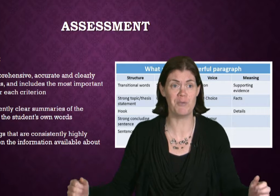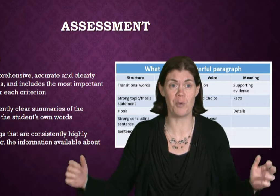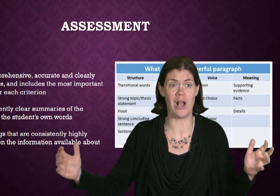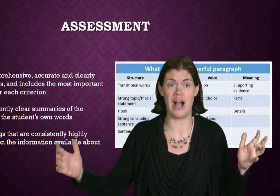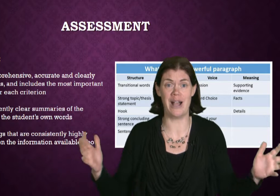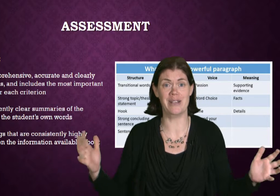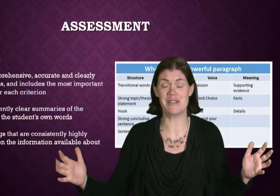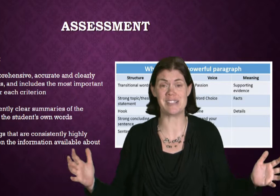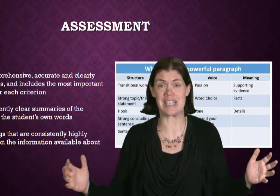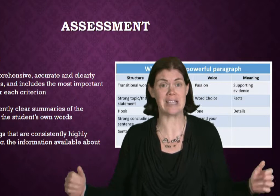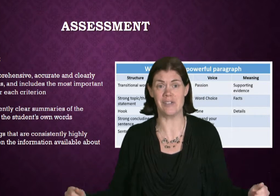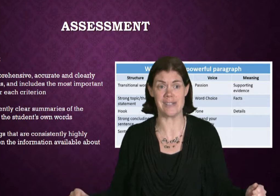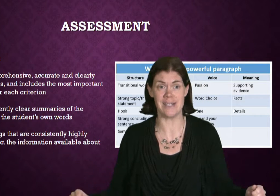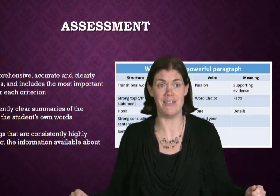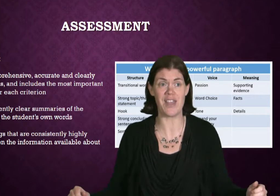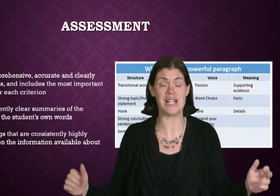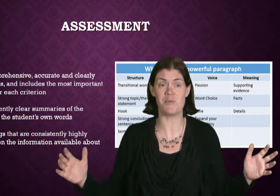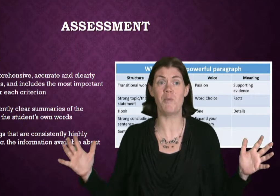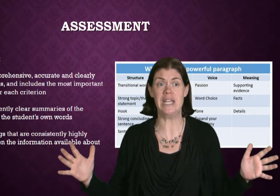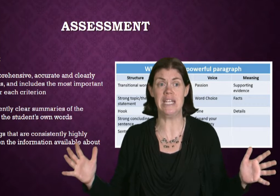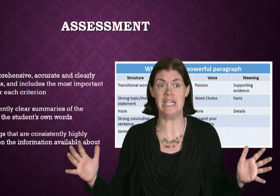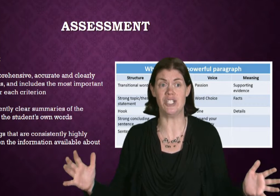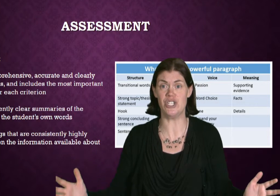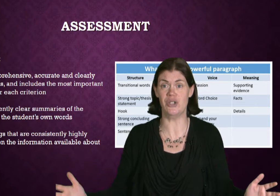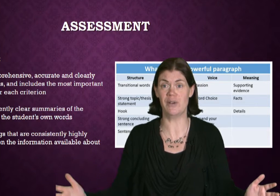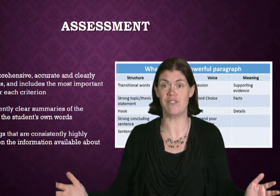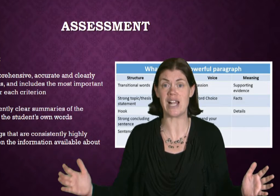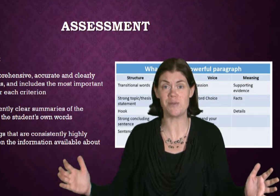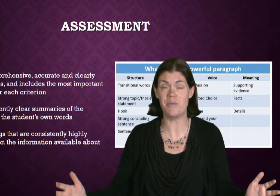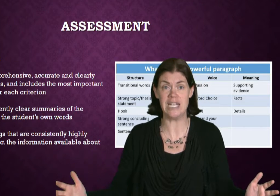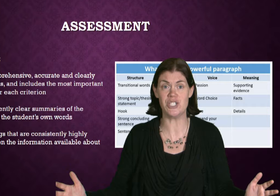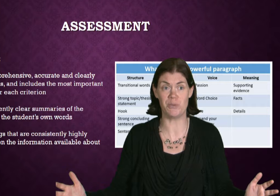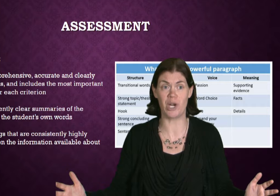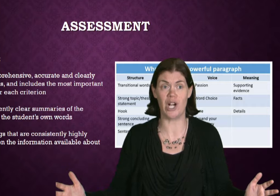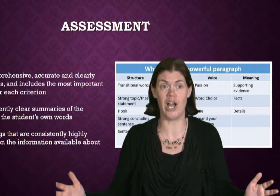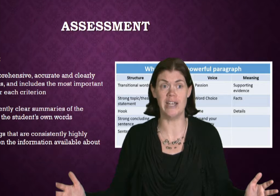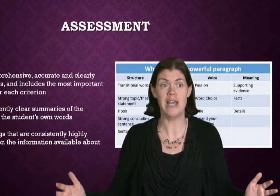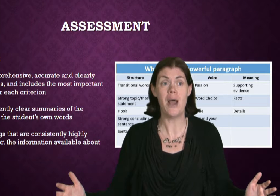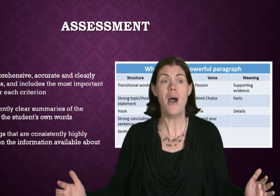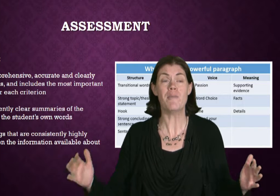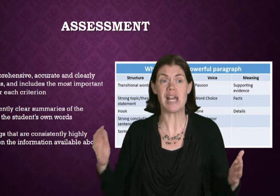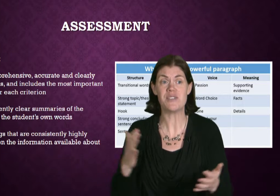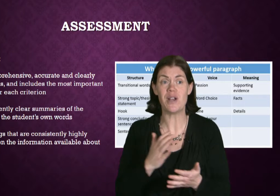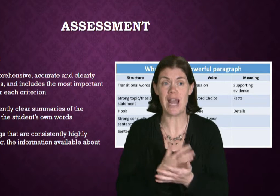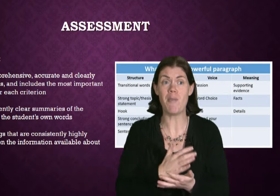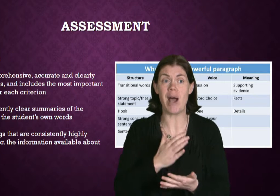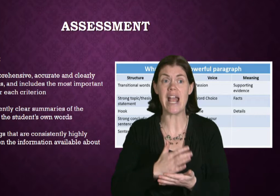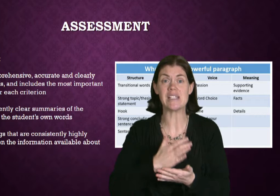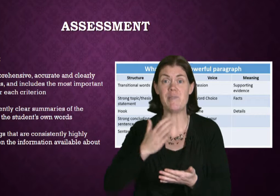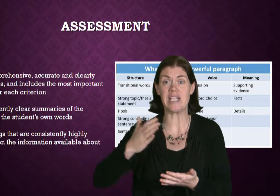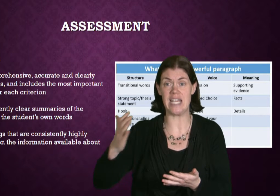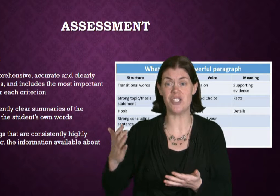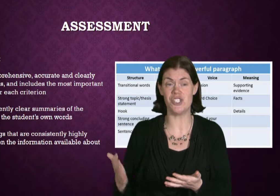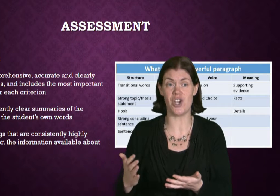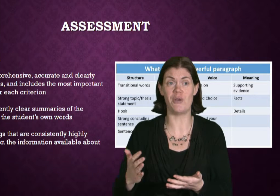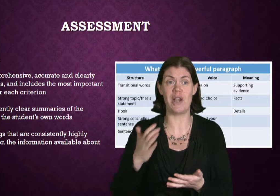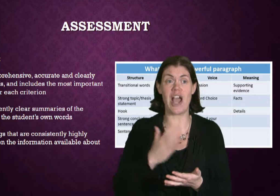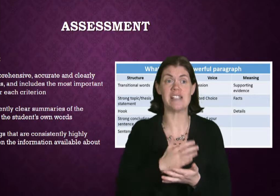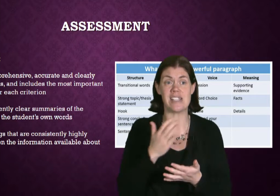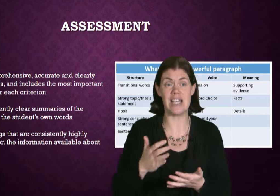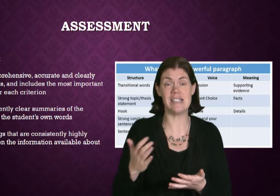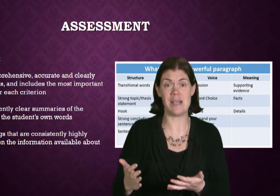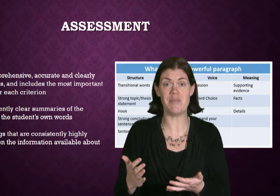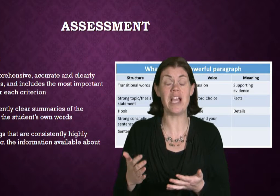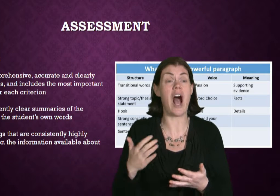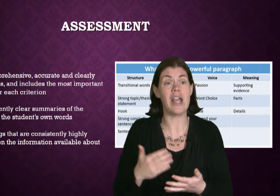work skills, if that's what we need to do, if that's what we need to work on. But as of right now, my expectations are when